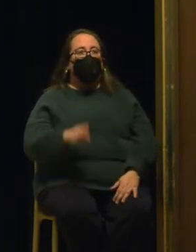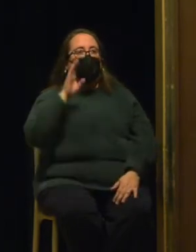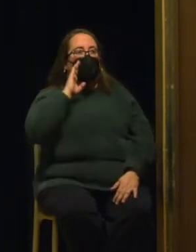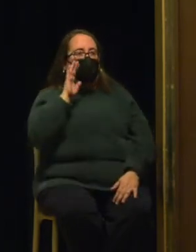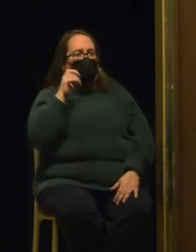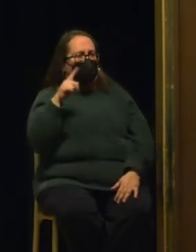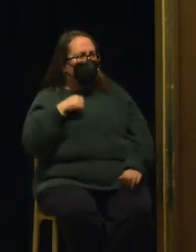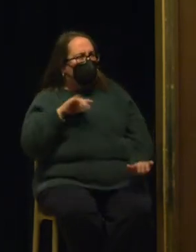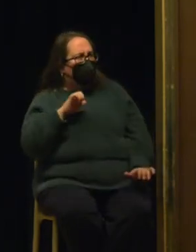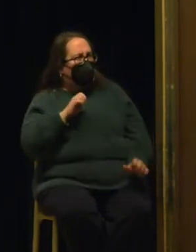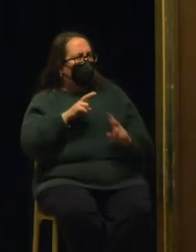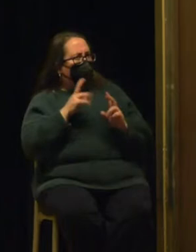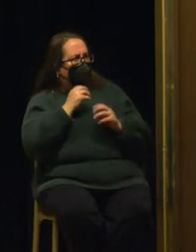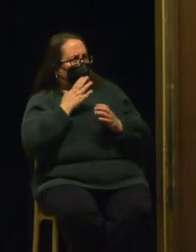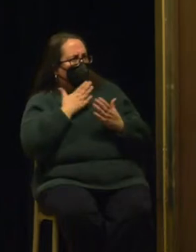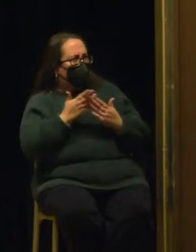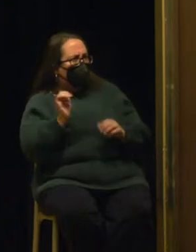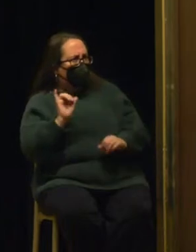very well, too. Oh, okay.